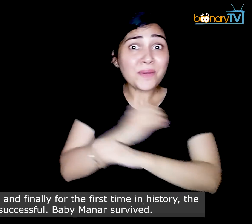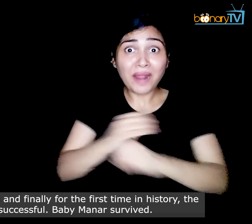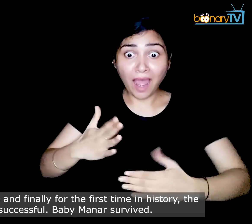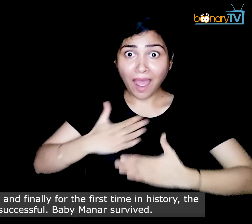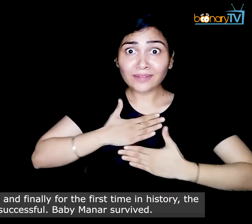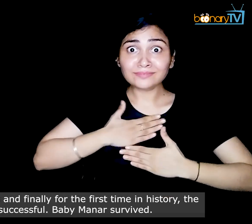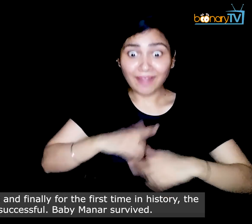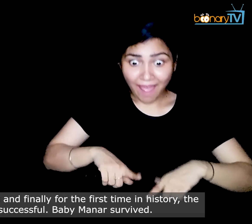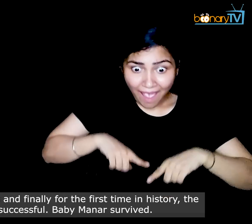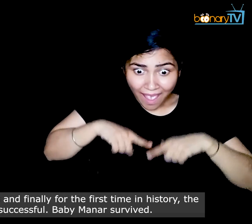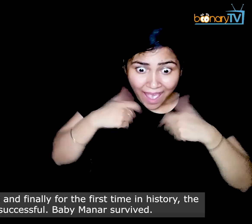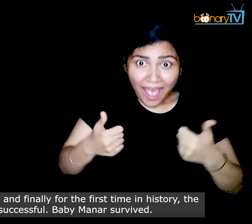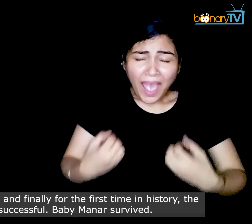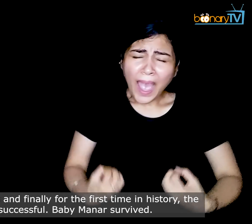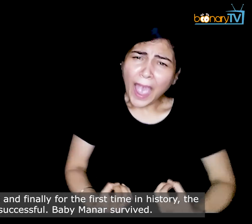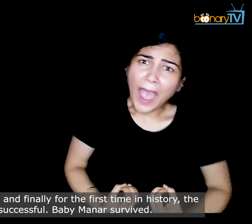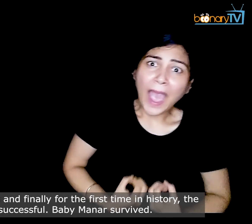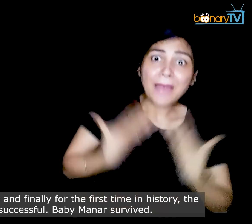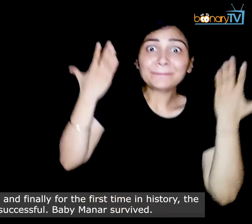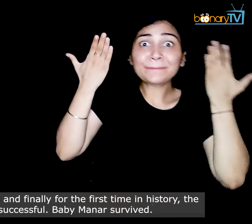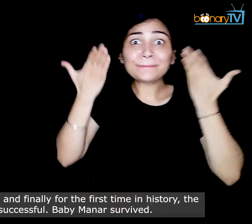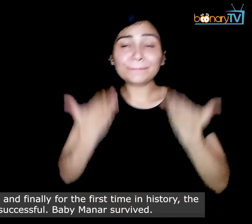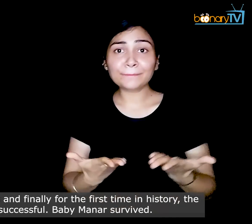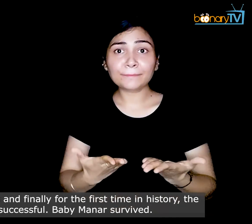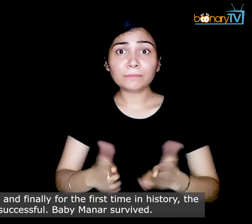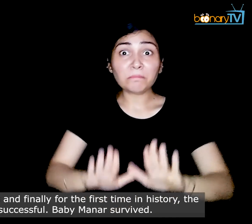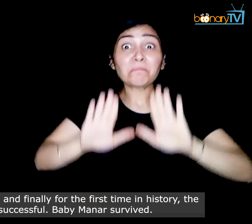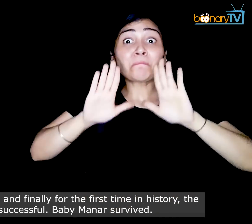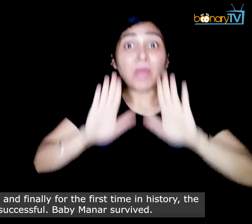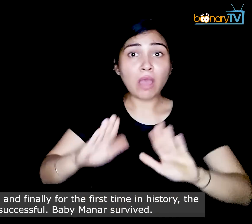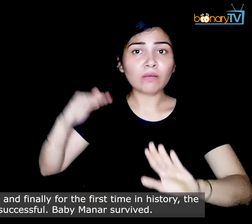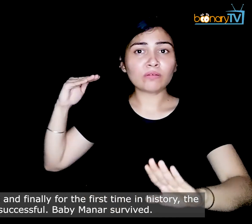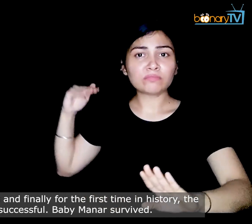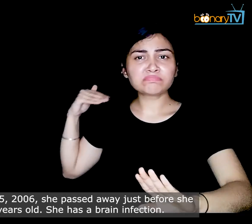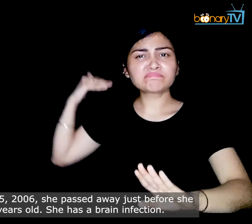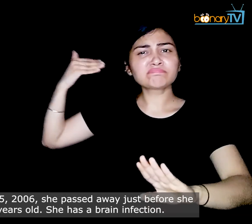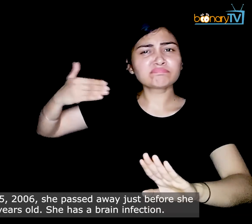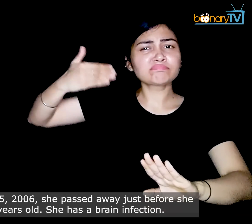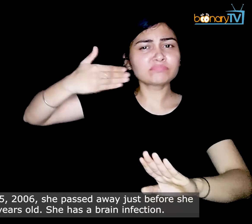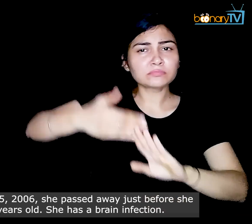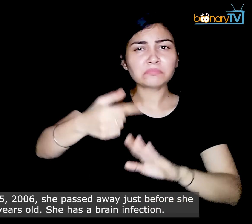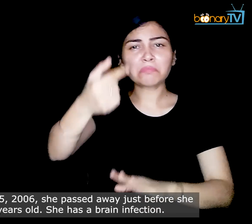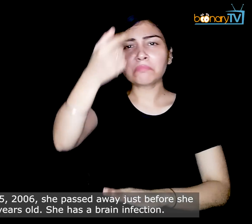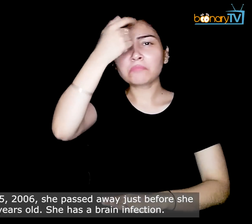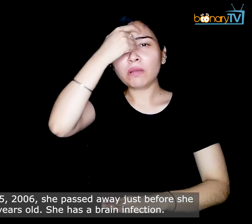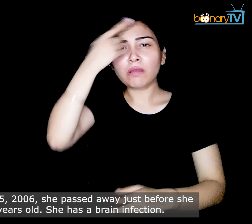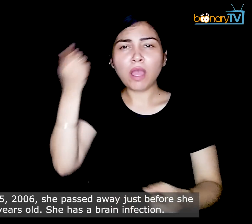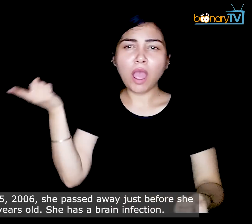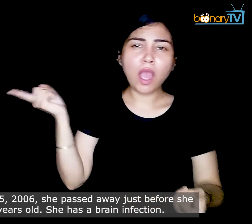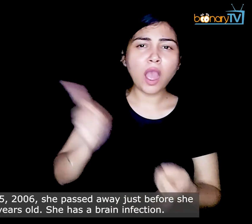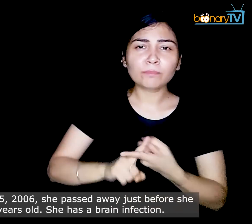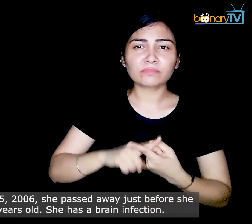was successful. Baby Manar survived. But sadly,